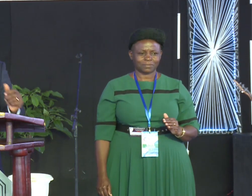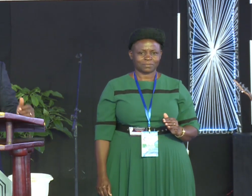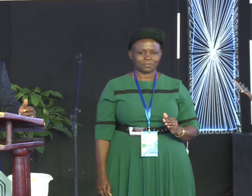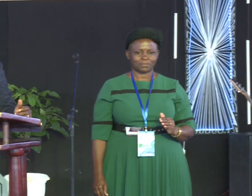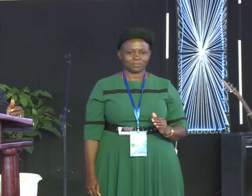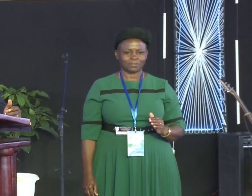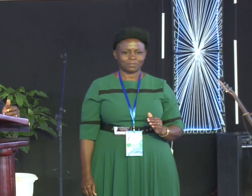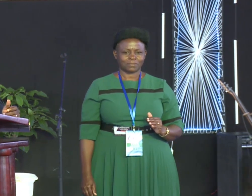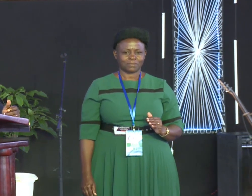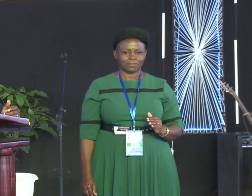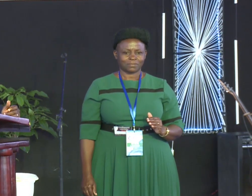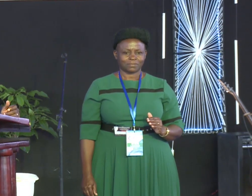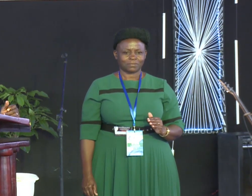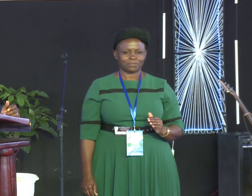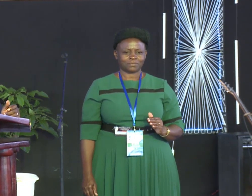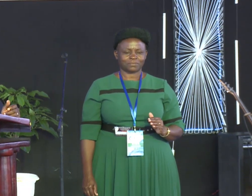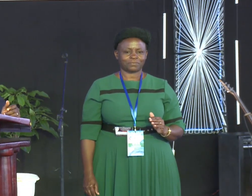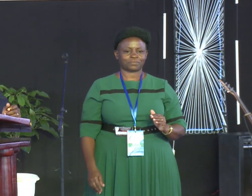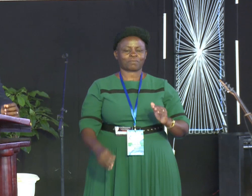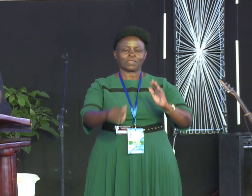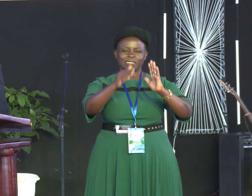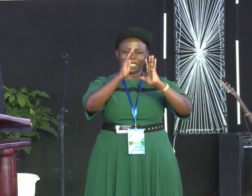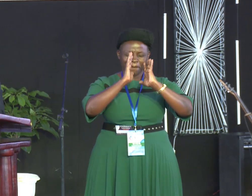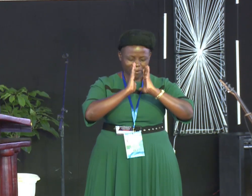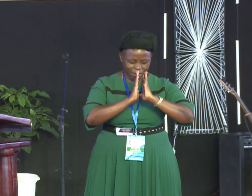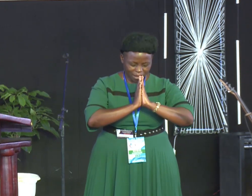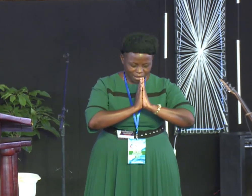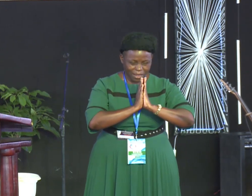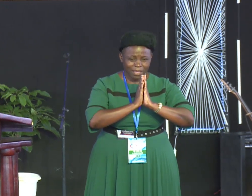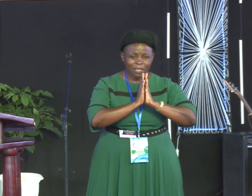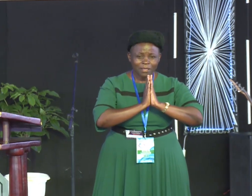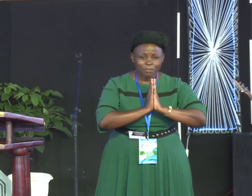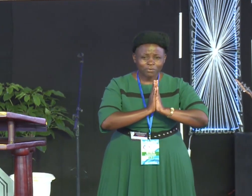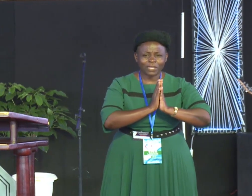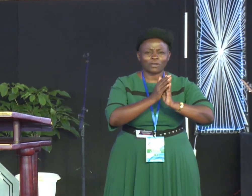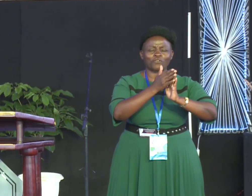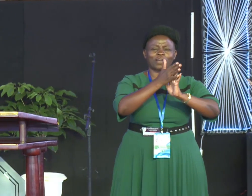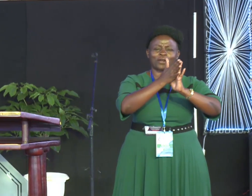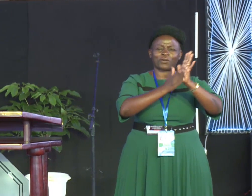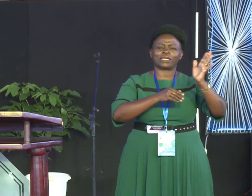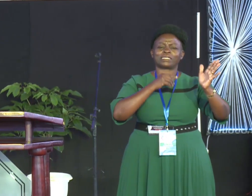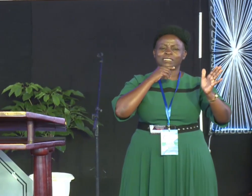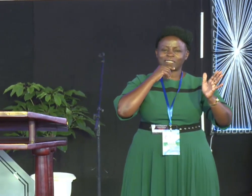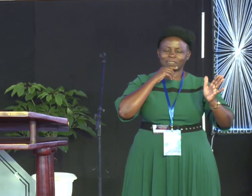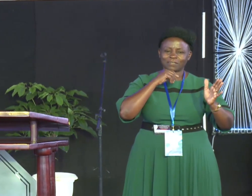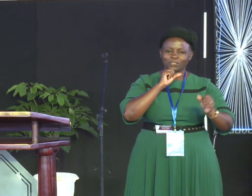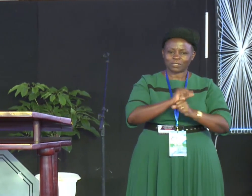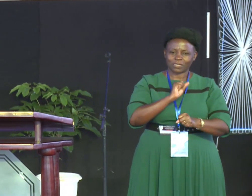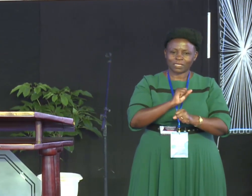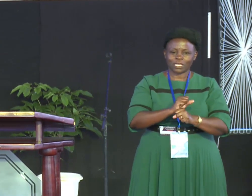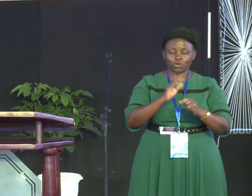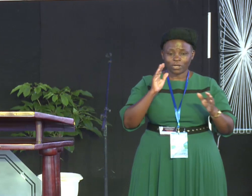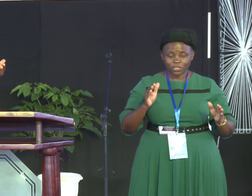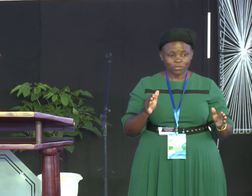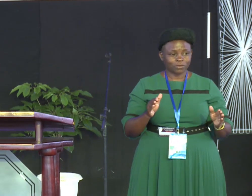that directly. The effective fervent prayer of the righteous man avails much. Esala y'omutuukirivu ey'okunyiikira ekolera ddala nnyo.